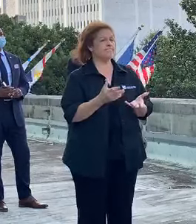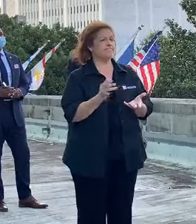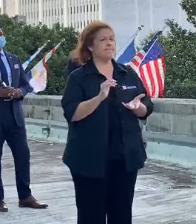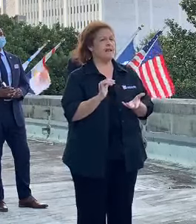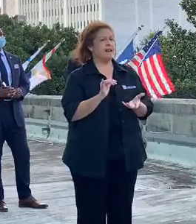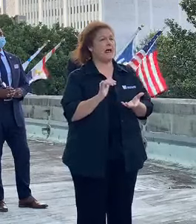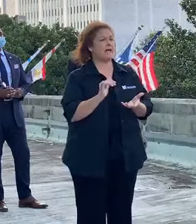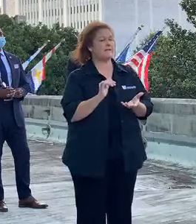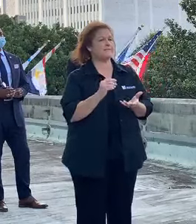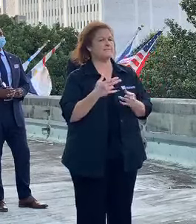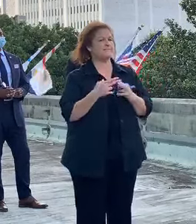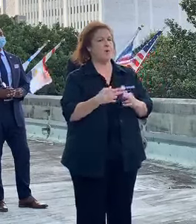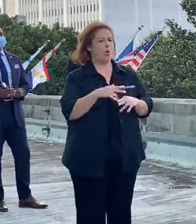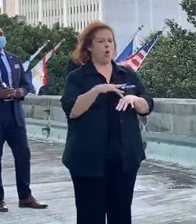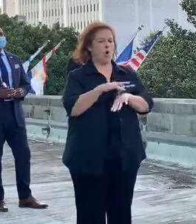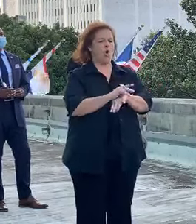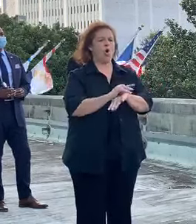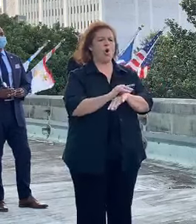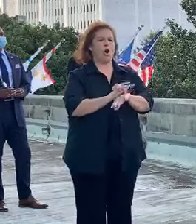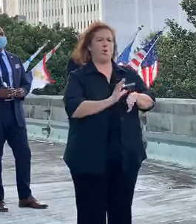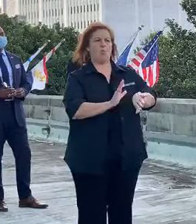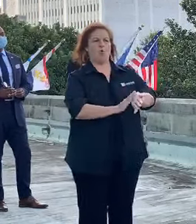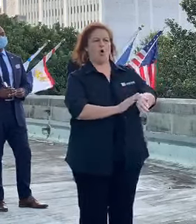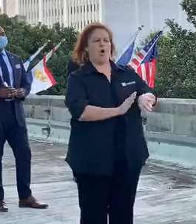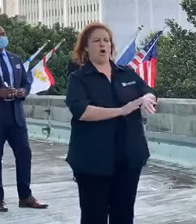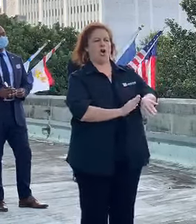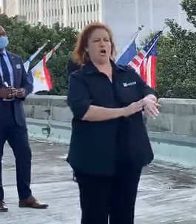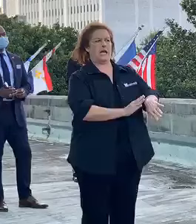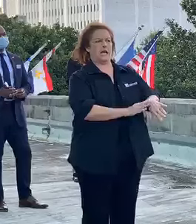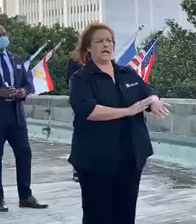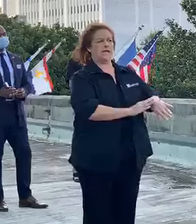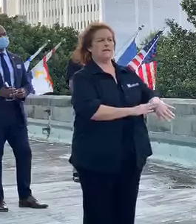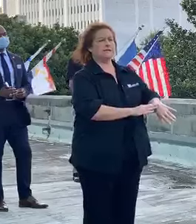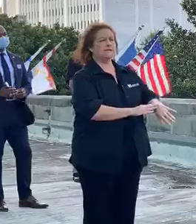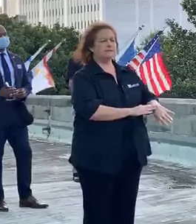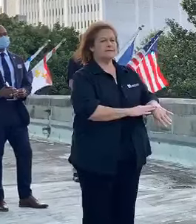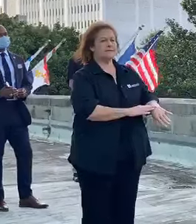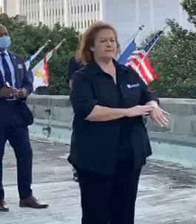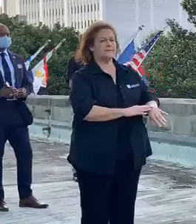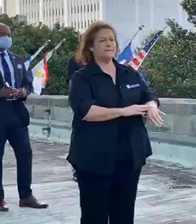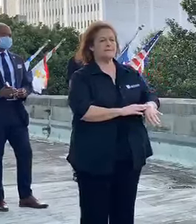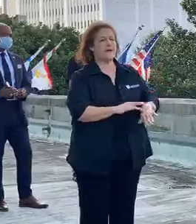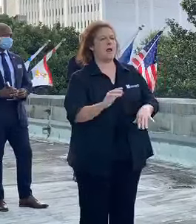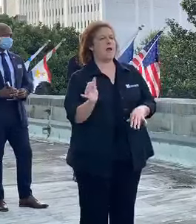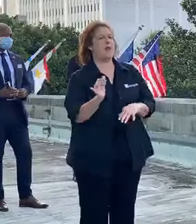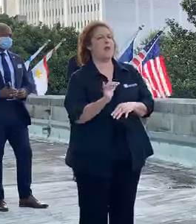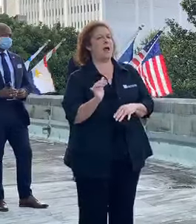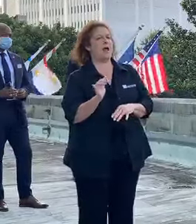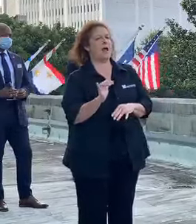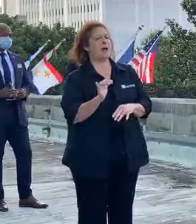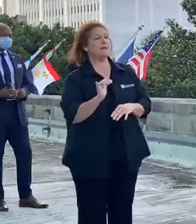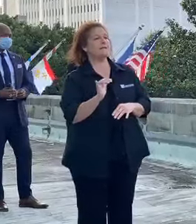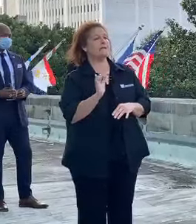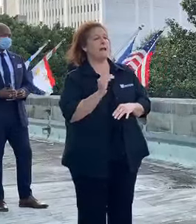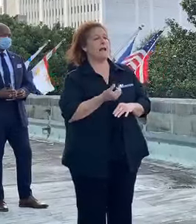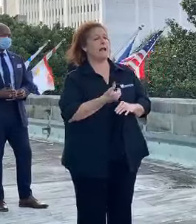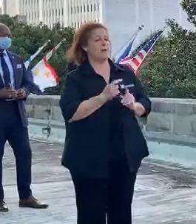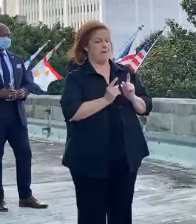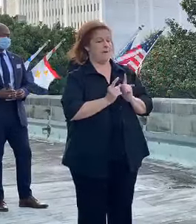the early warning system that we're putting in place, as well as our contact